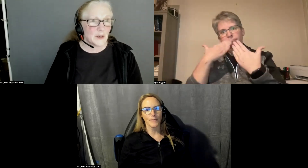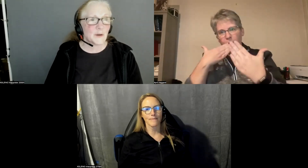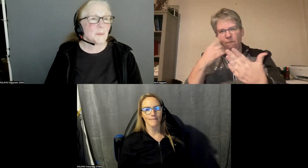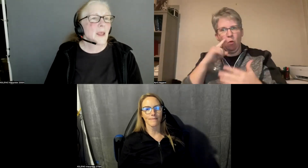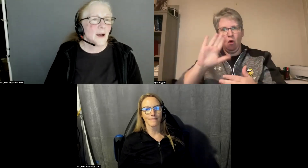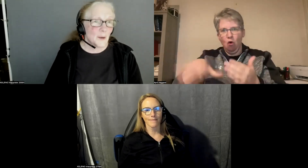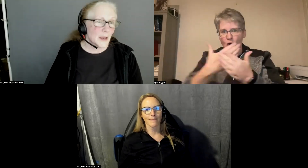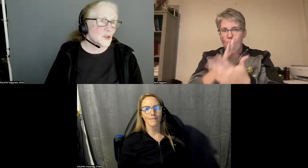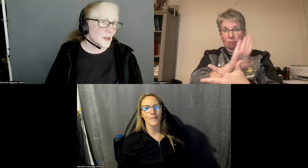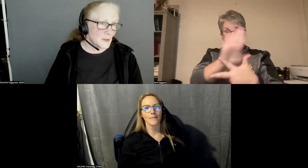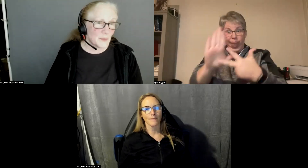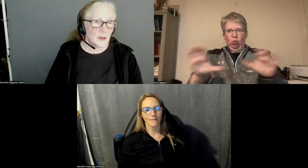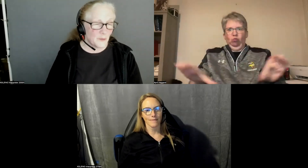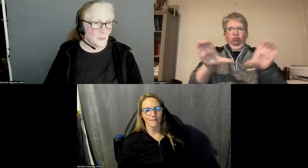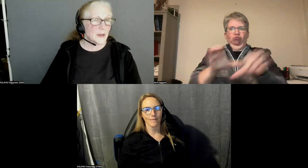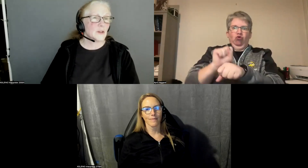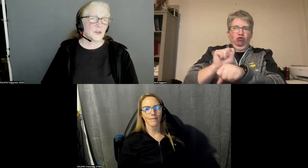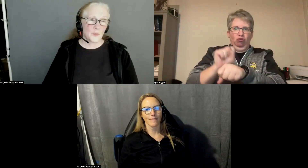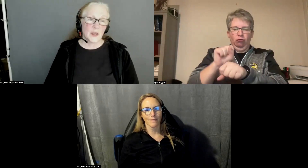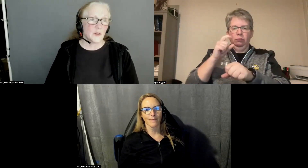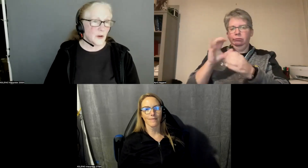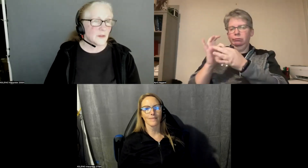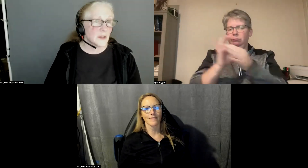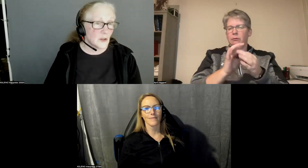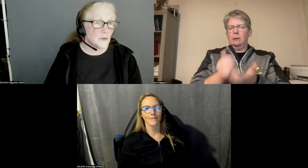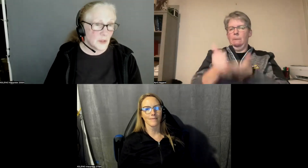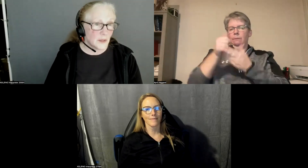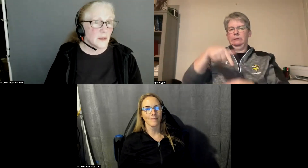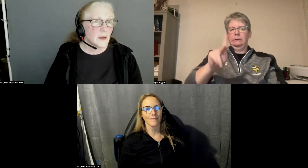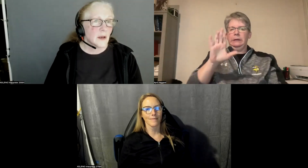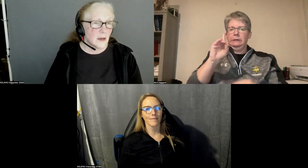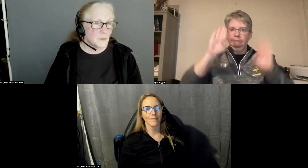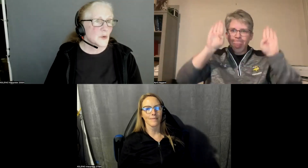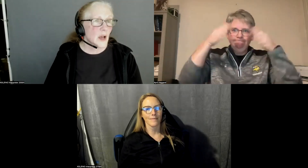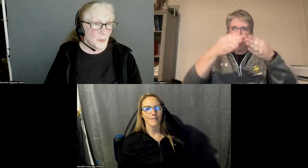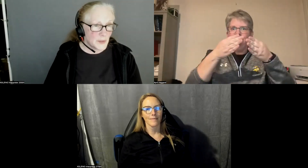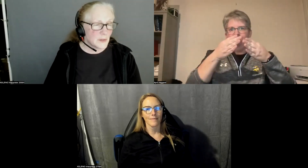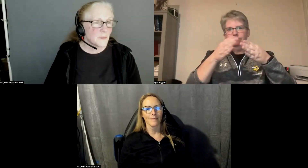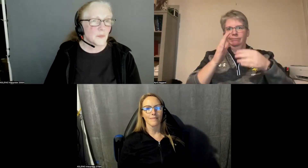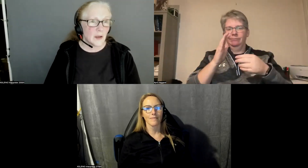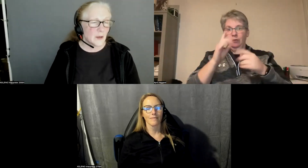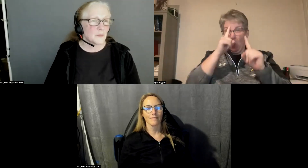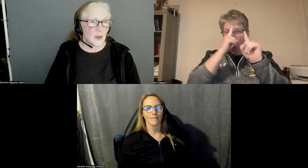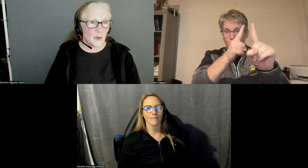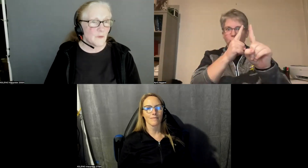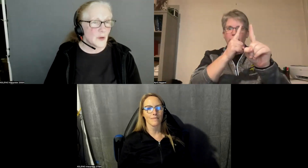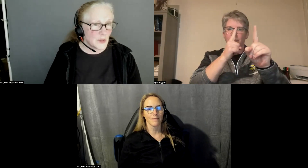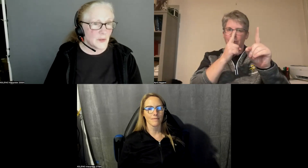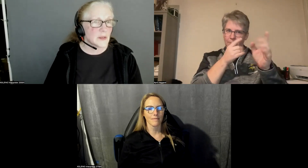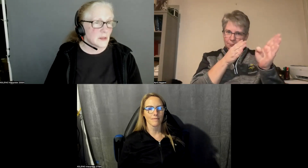busy year. And James has been here for many years. So thank you for everything that you've done to help us, and focus on